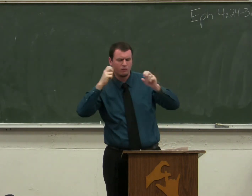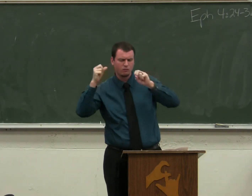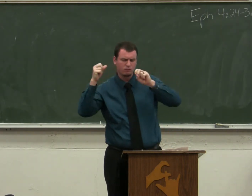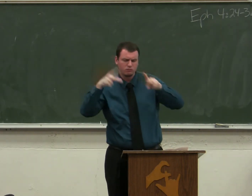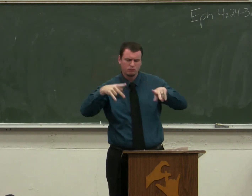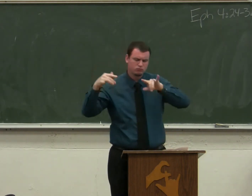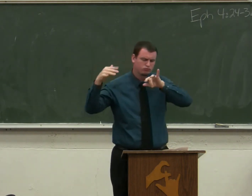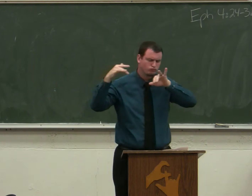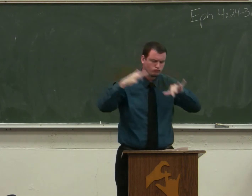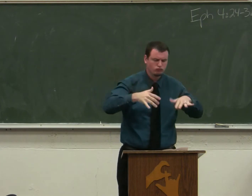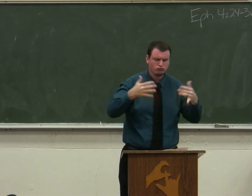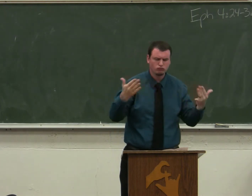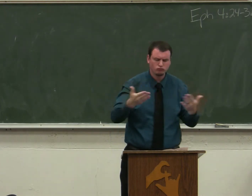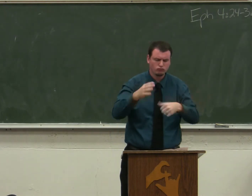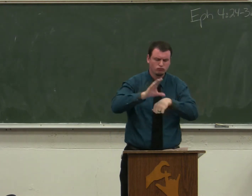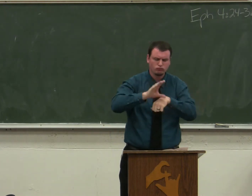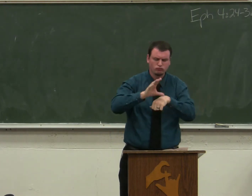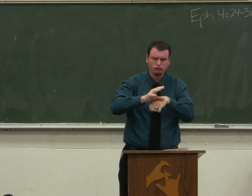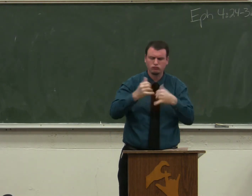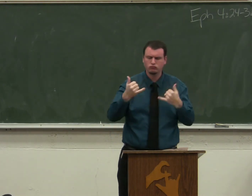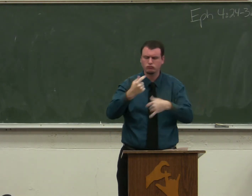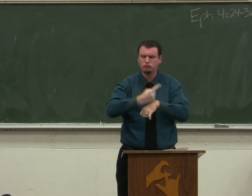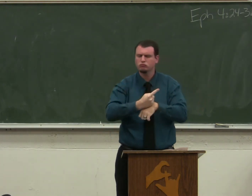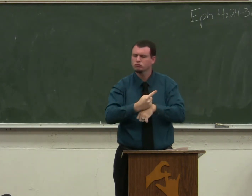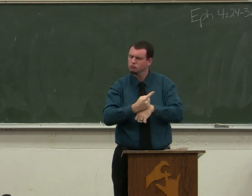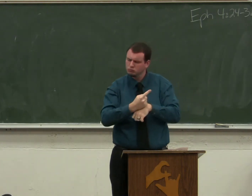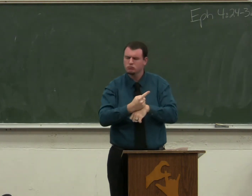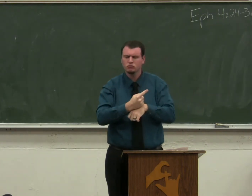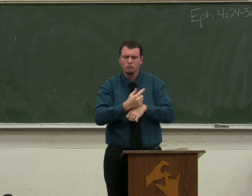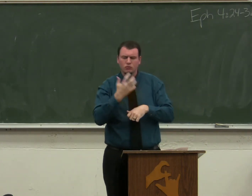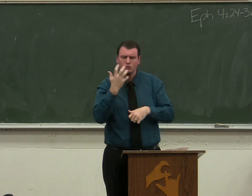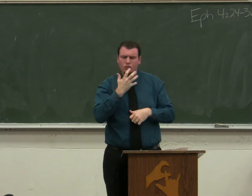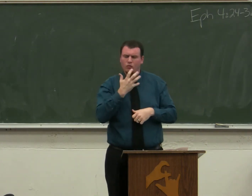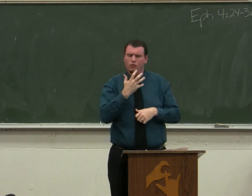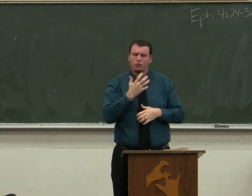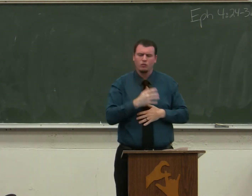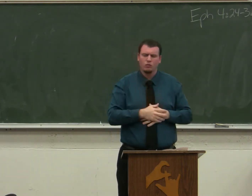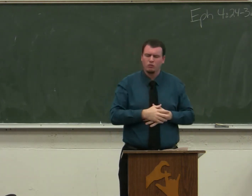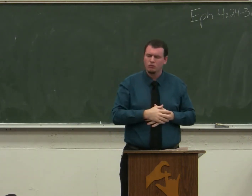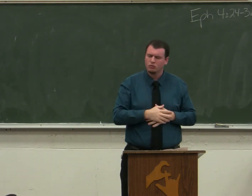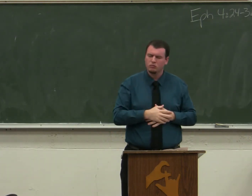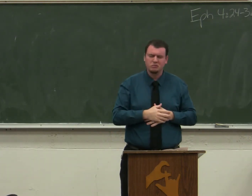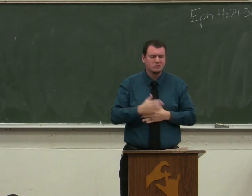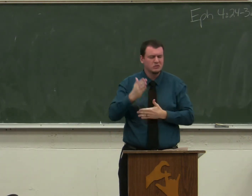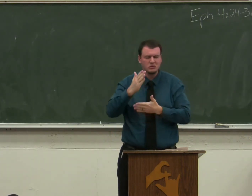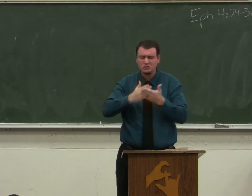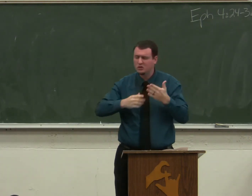Father in heaven, we thank you for the opportunity for us to gather here at the church today.